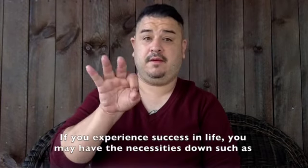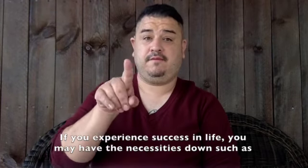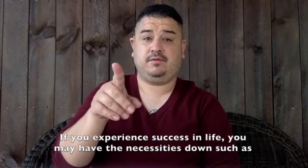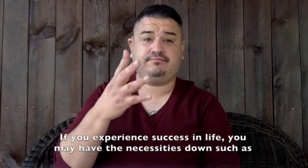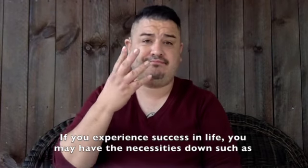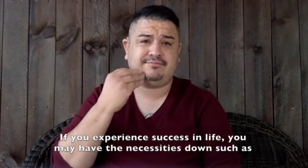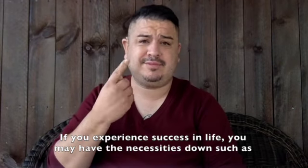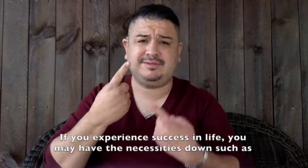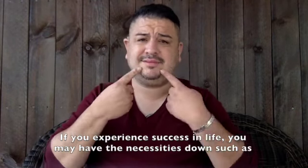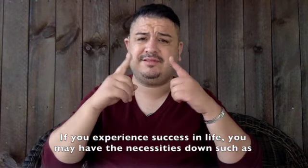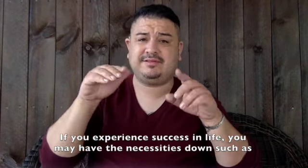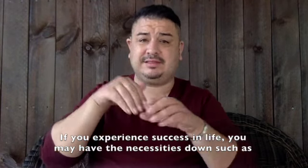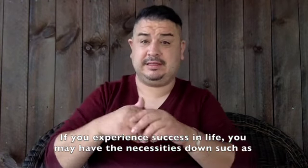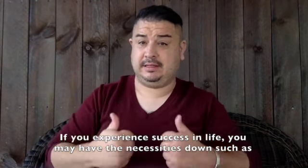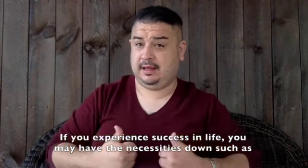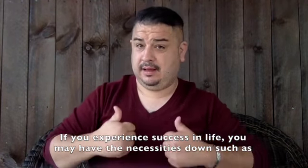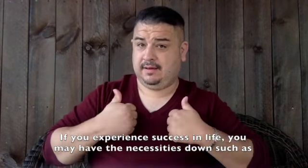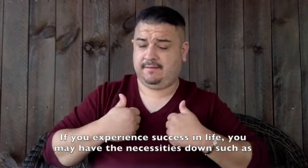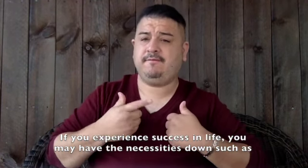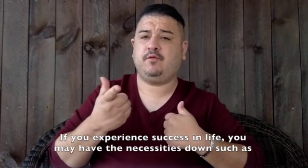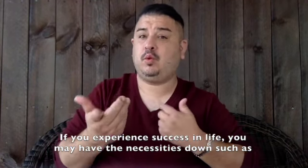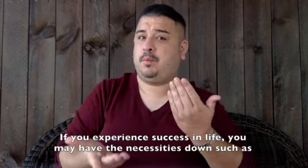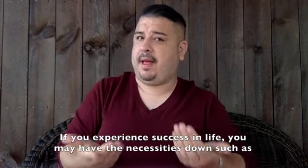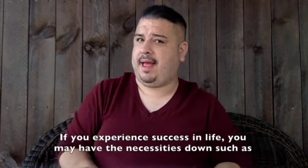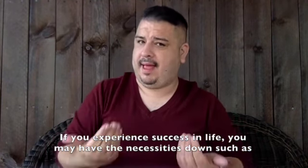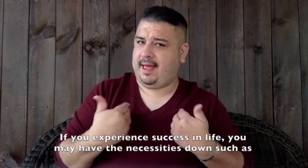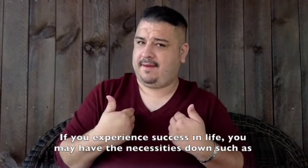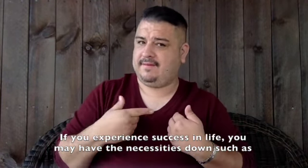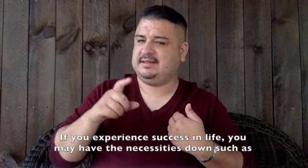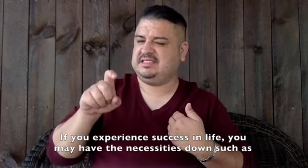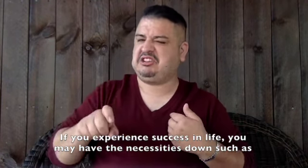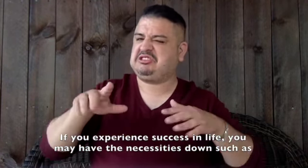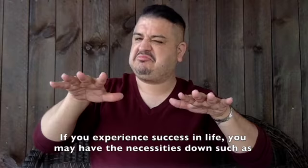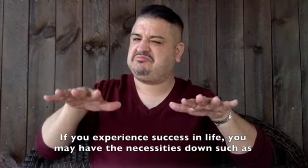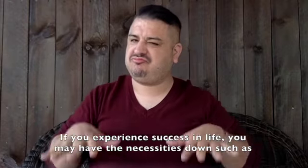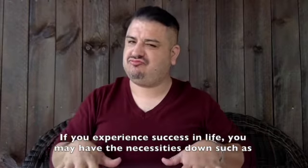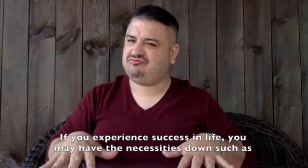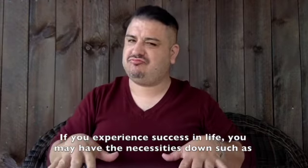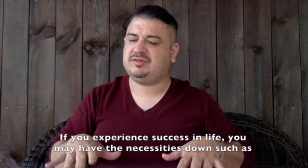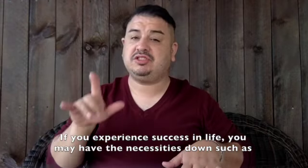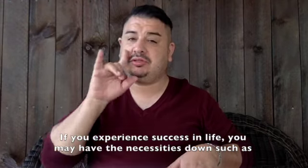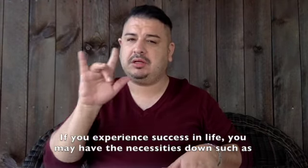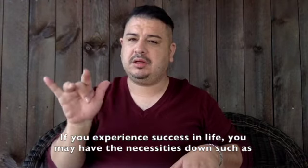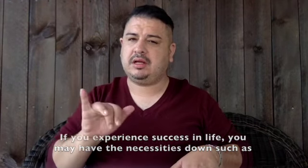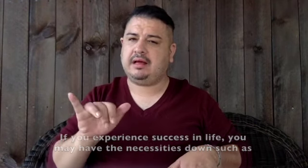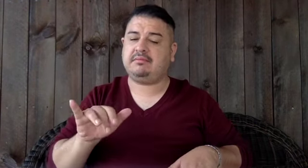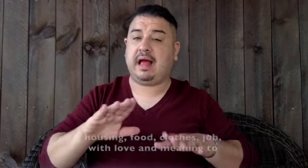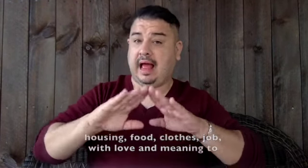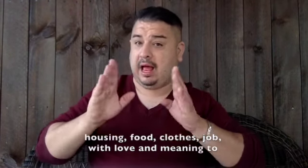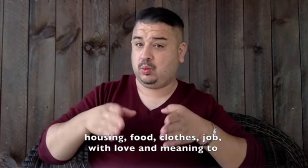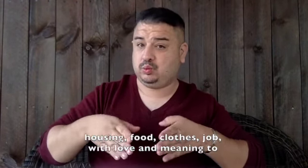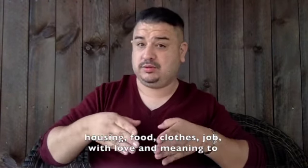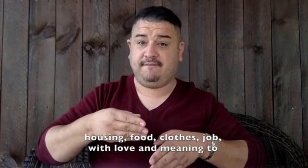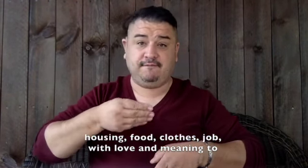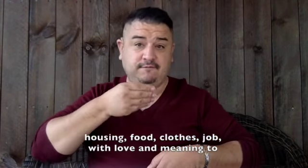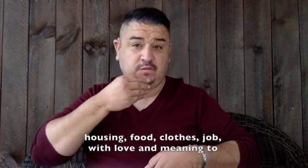If you experience success in your life, you may have the necessities down such as housing,